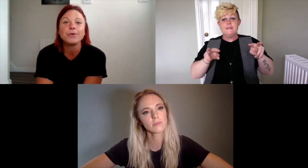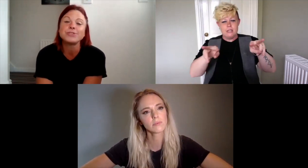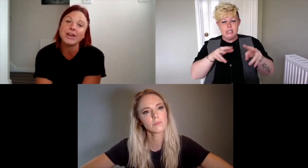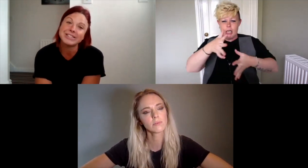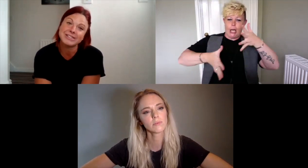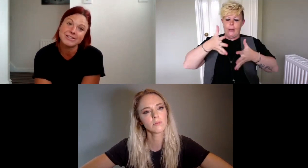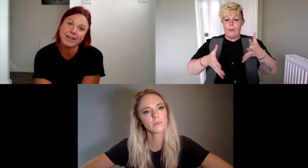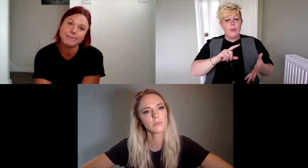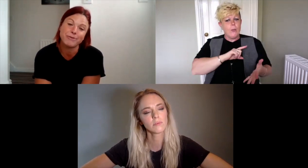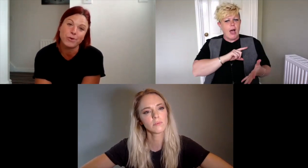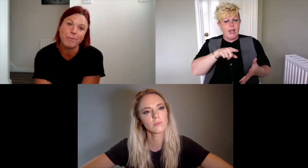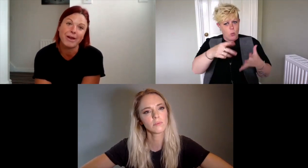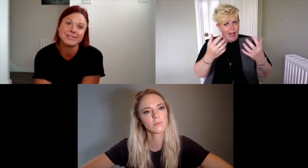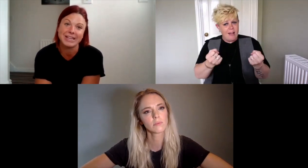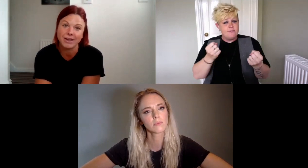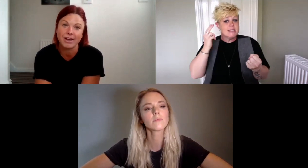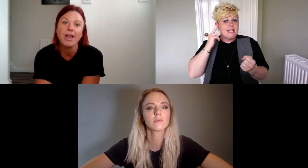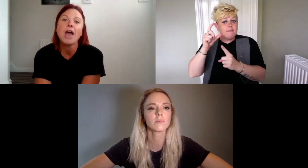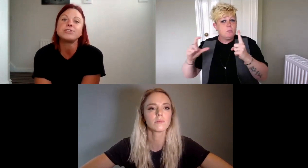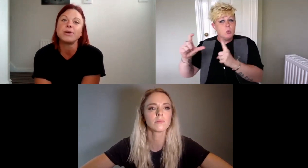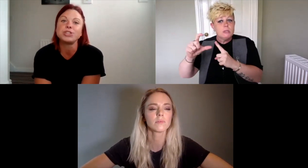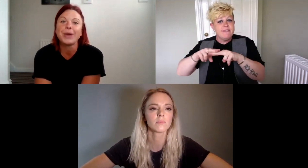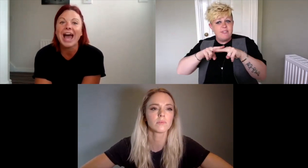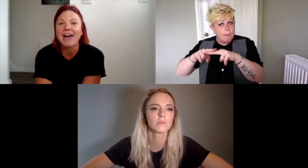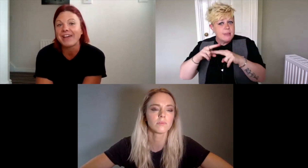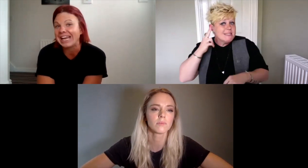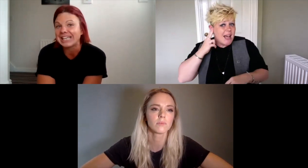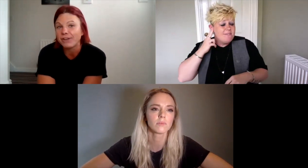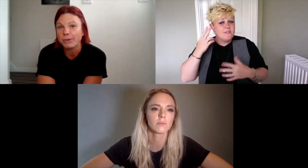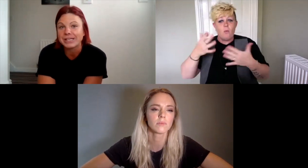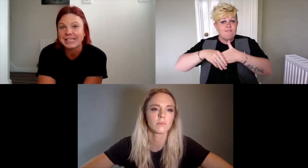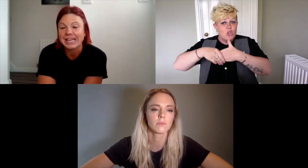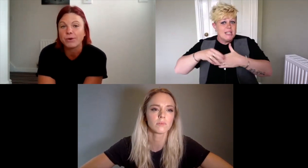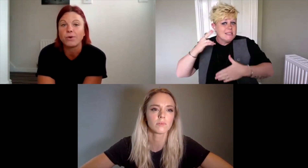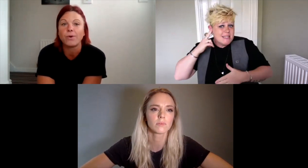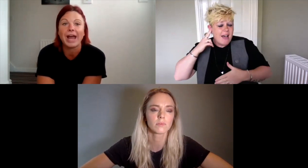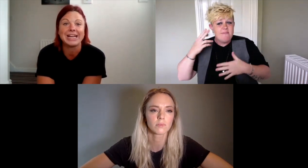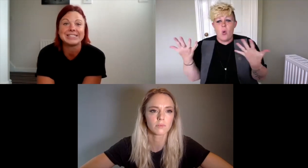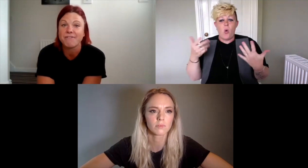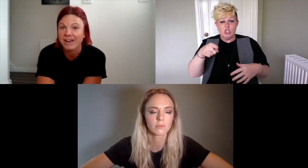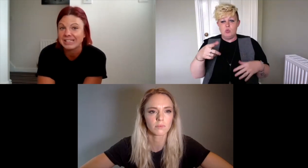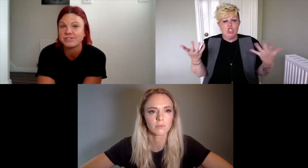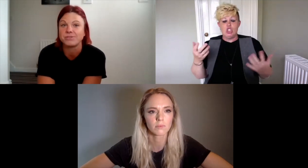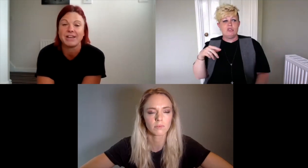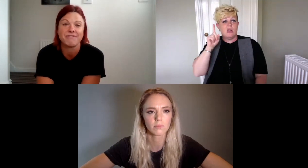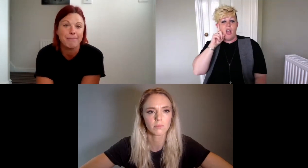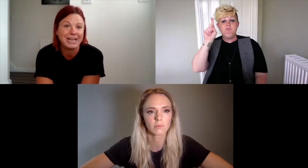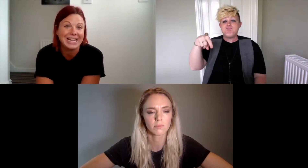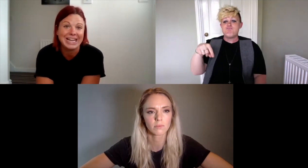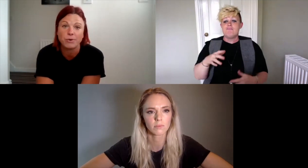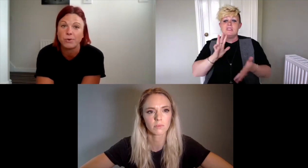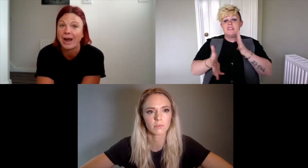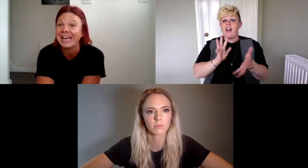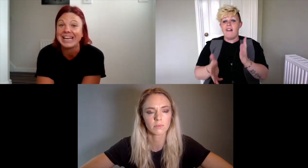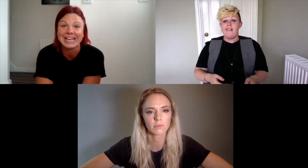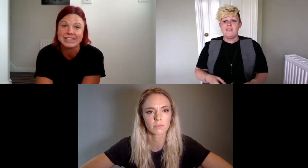so you're sign performer, singer. So do you have any deaf community or any deaf friends or deaf